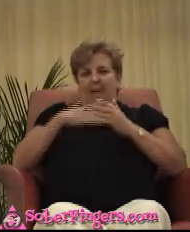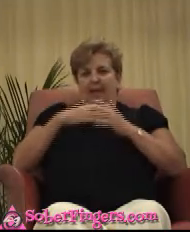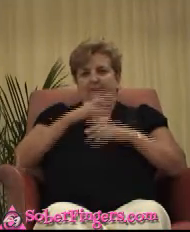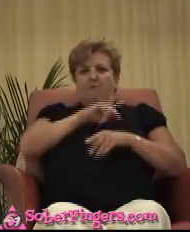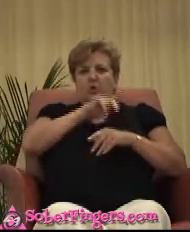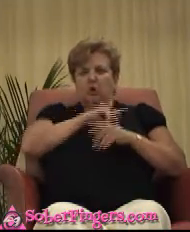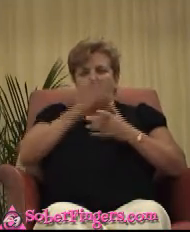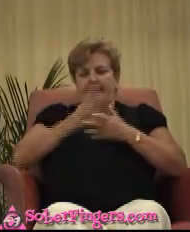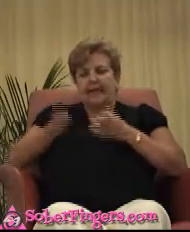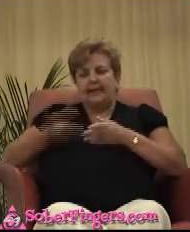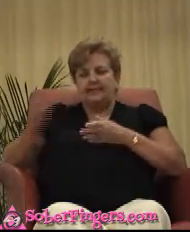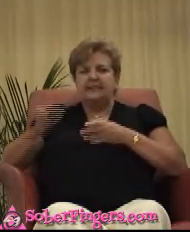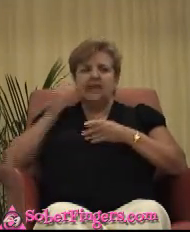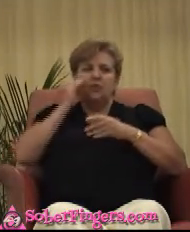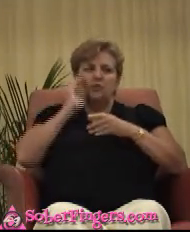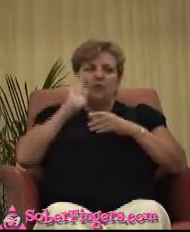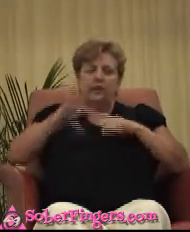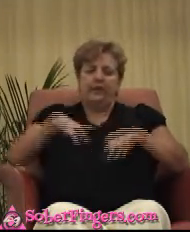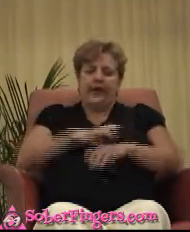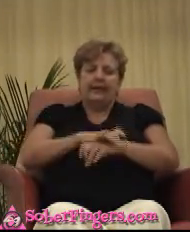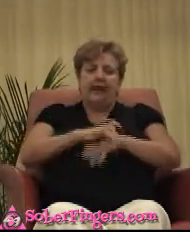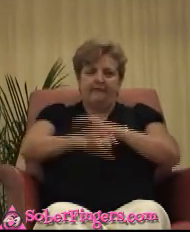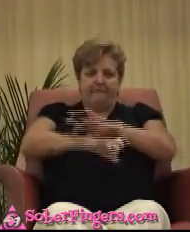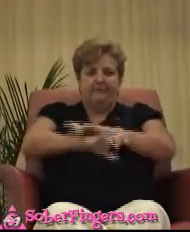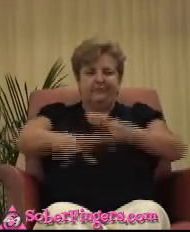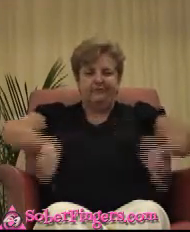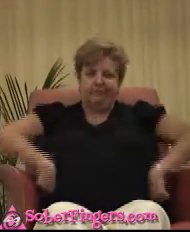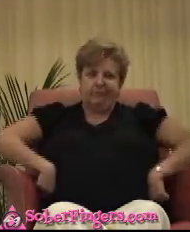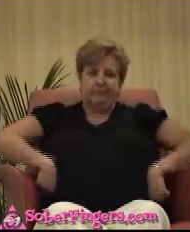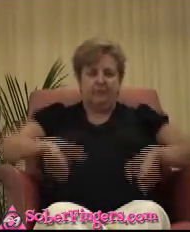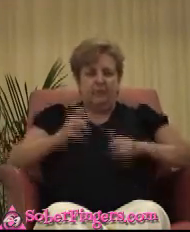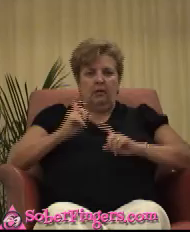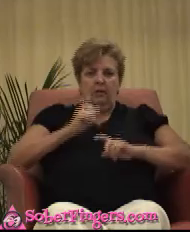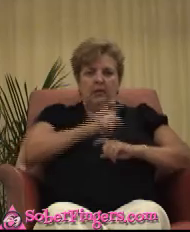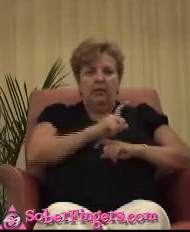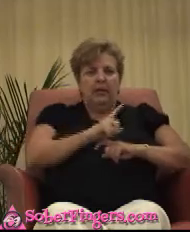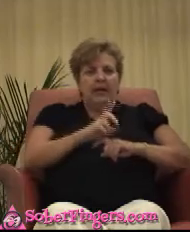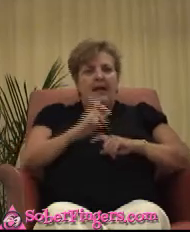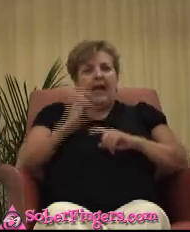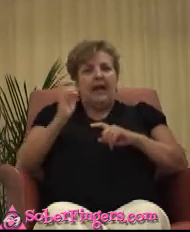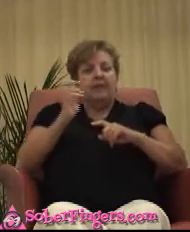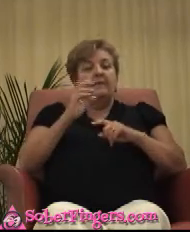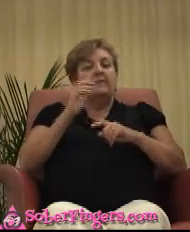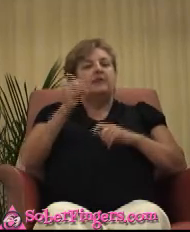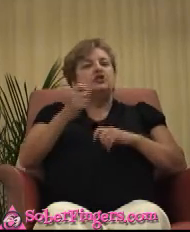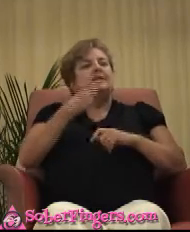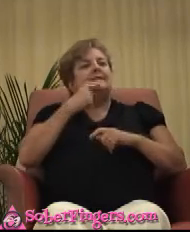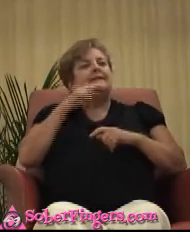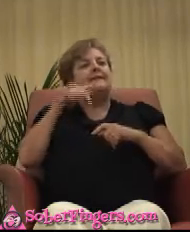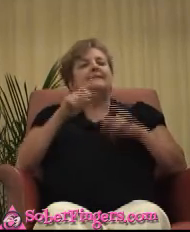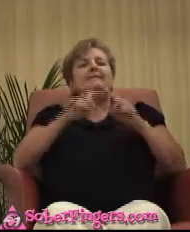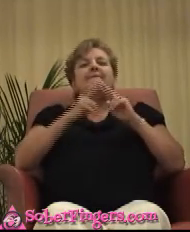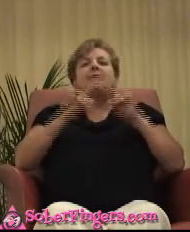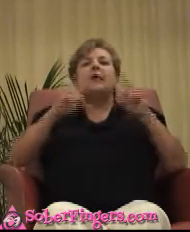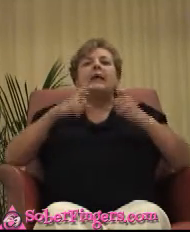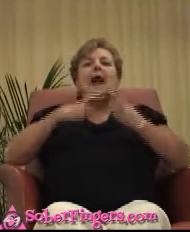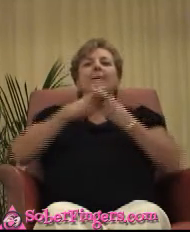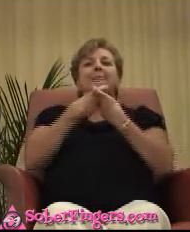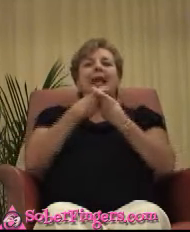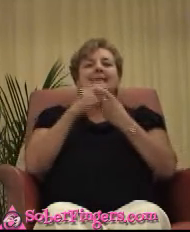And he made a comment. He said, this is a very complex case, a first of its kind ever case. And he said it was not designed for